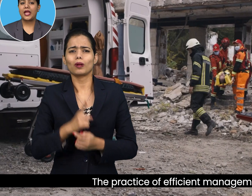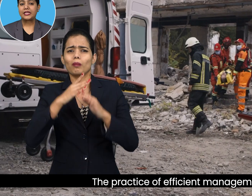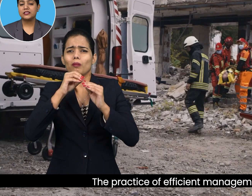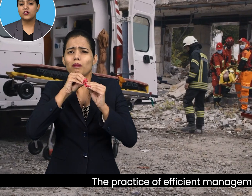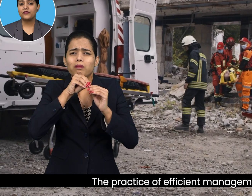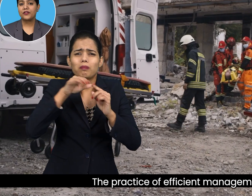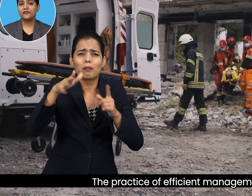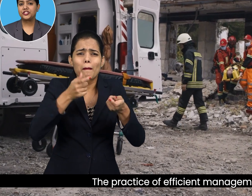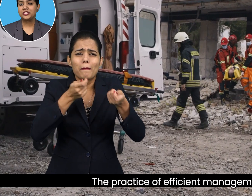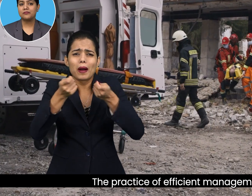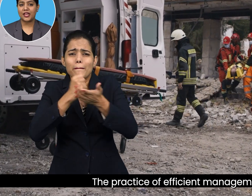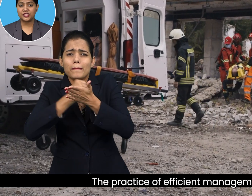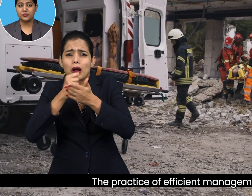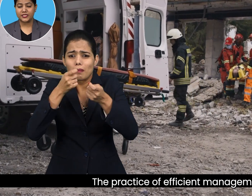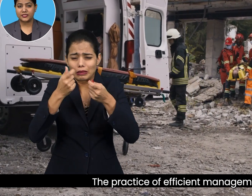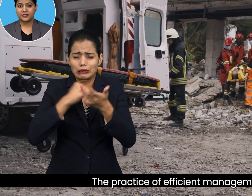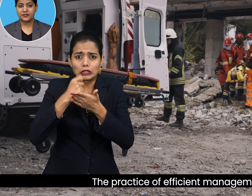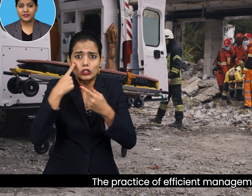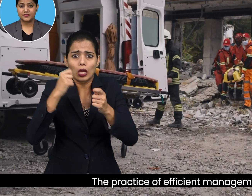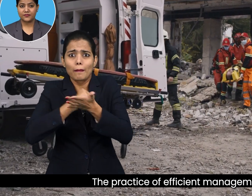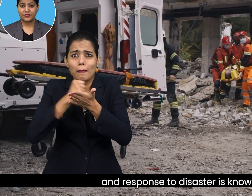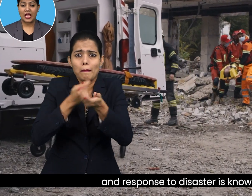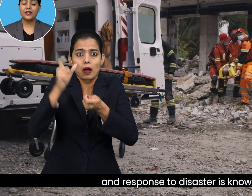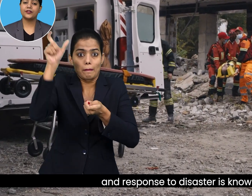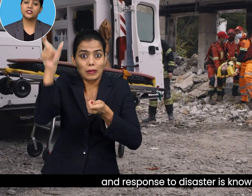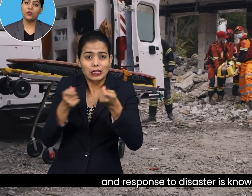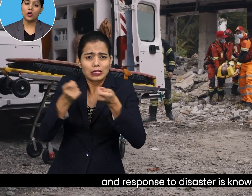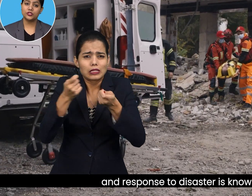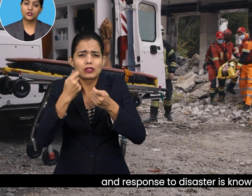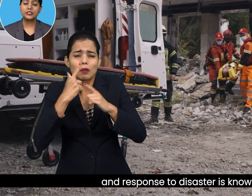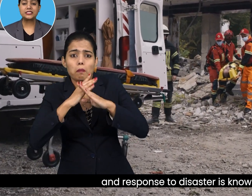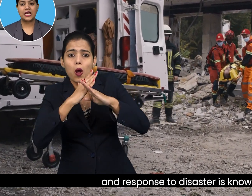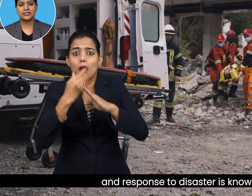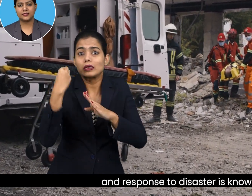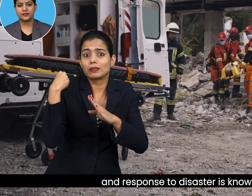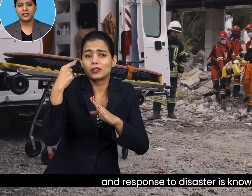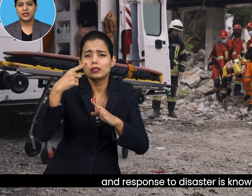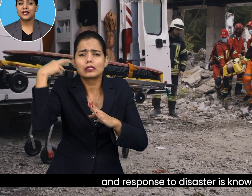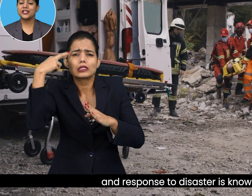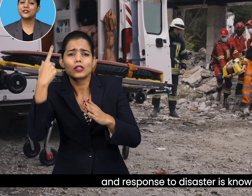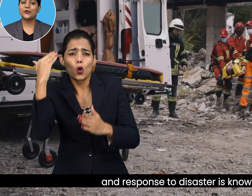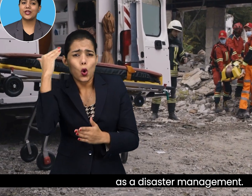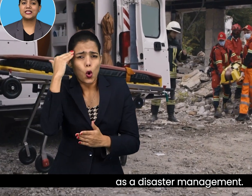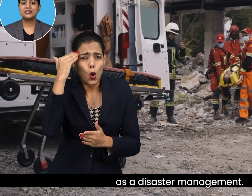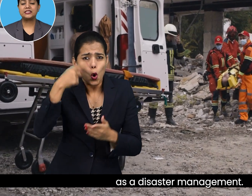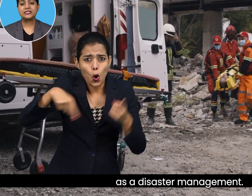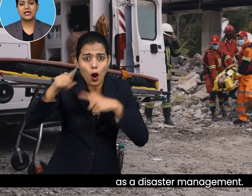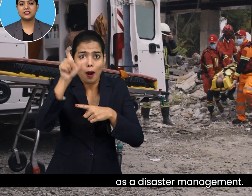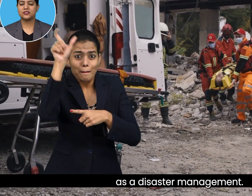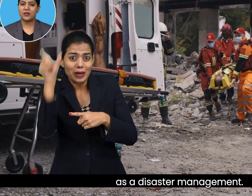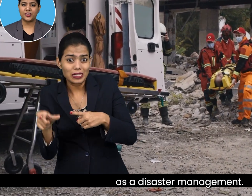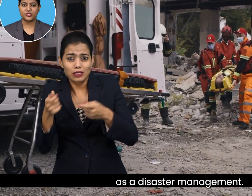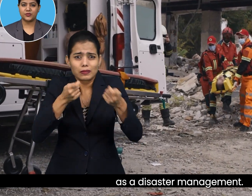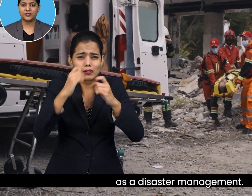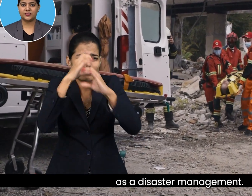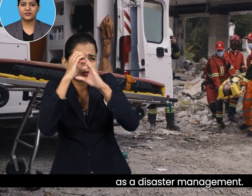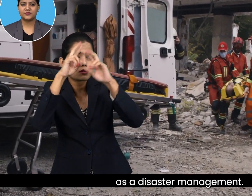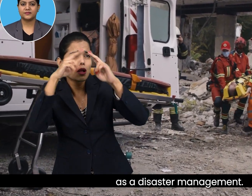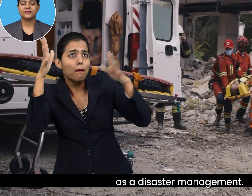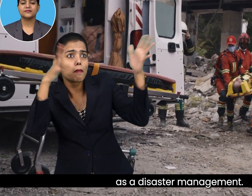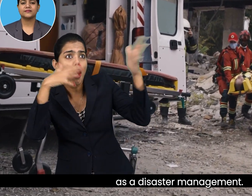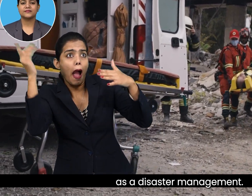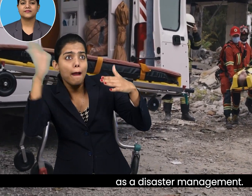The practice of efficient management and response to disaster is known as a disaster management.